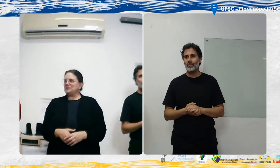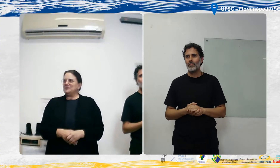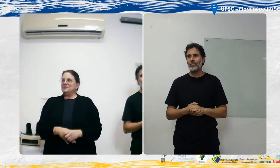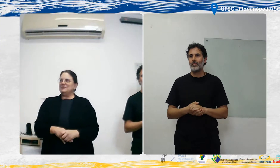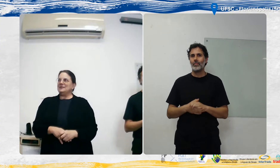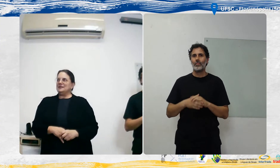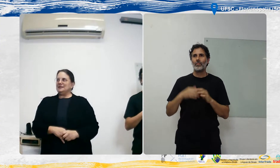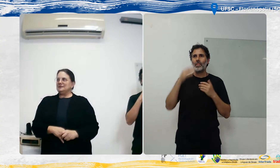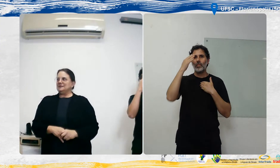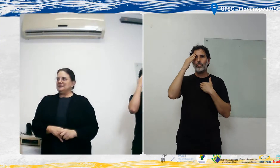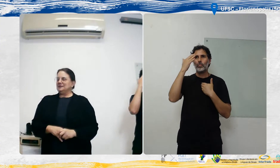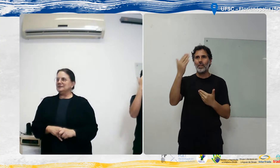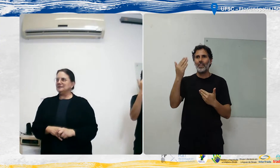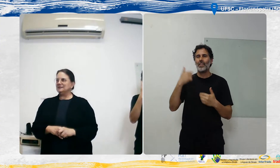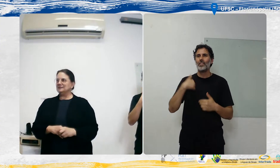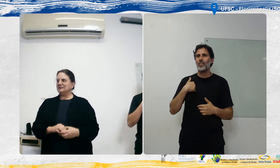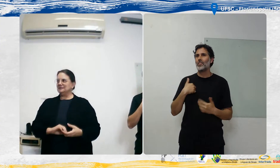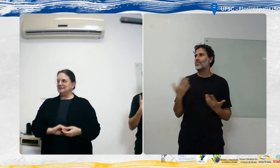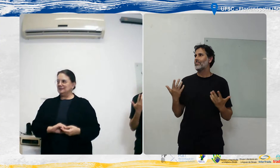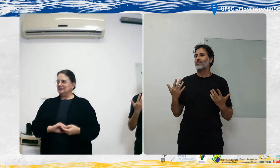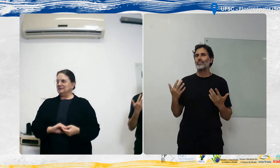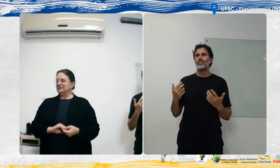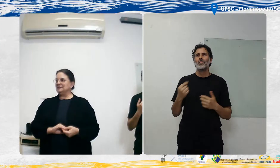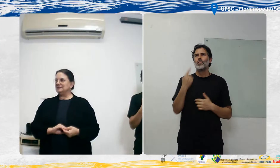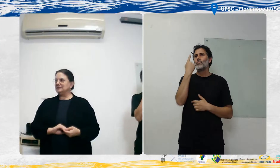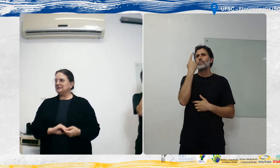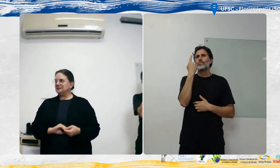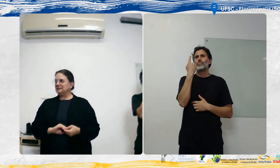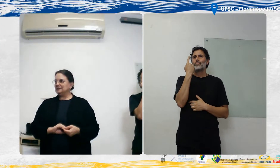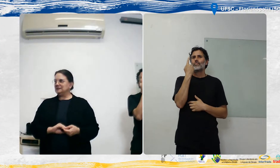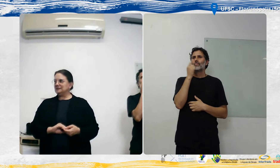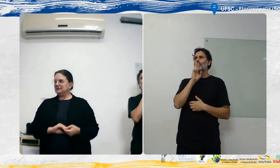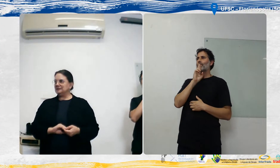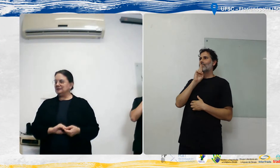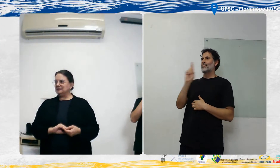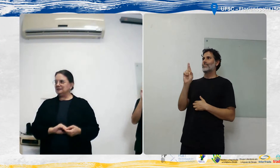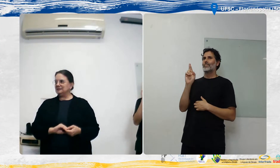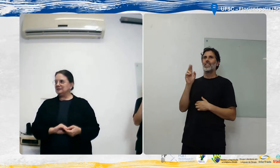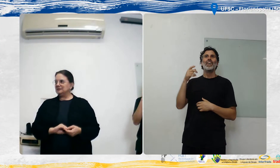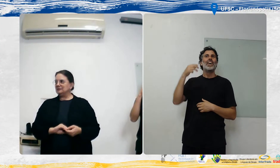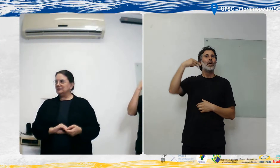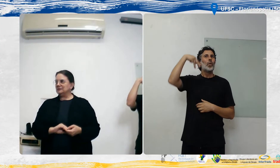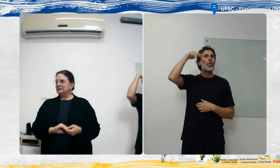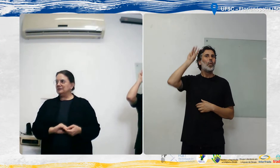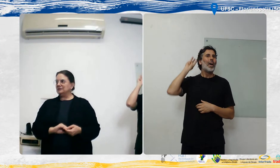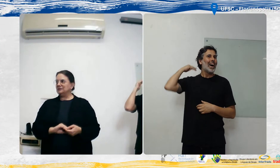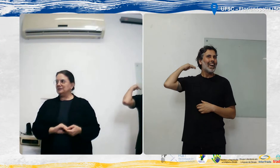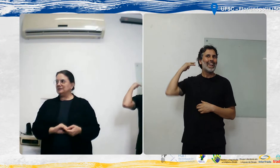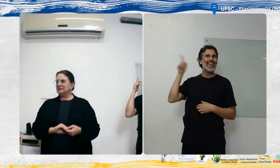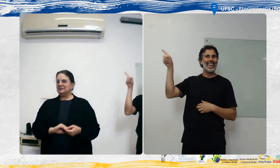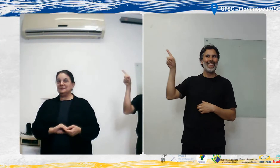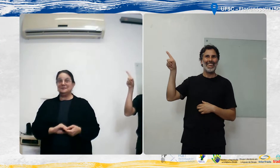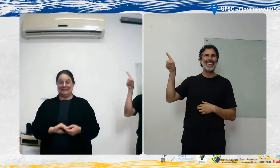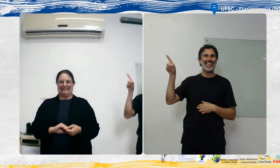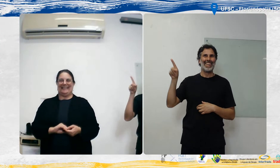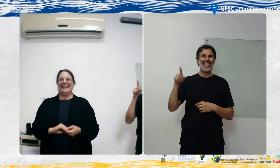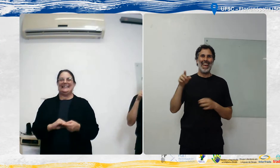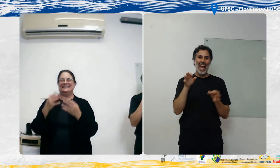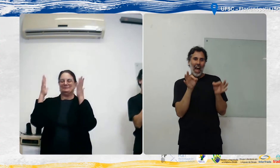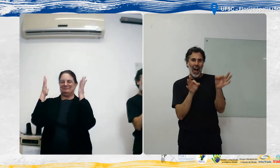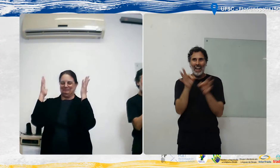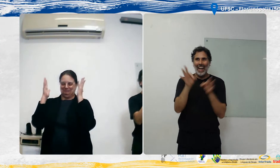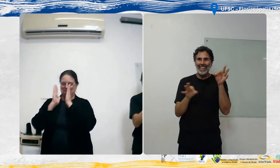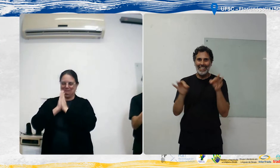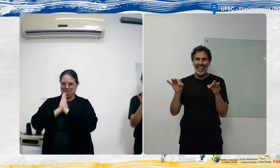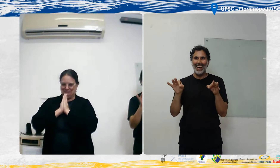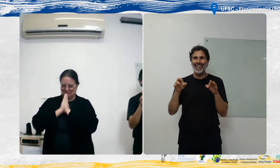Thank you. I've had a one-word message from Professor Huarli saying, finish. So